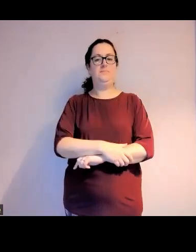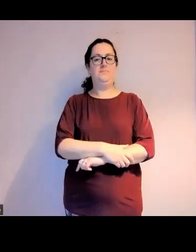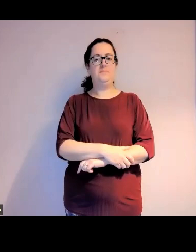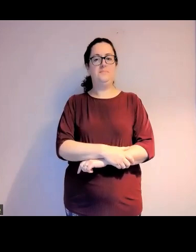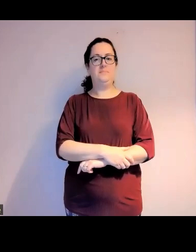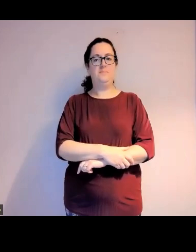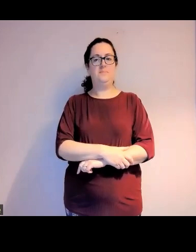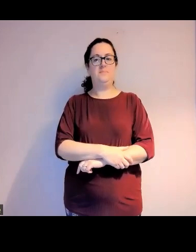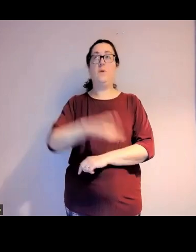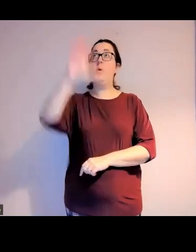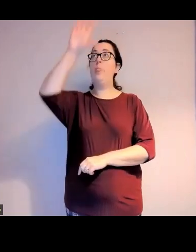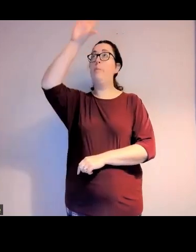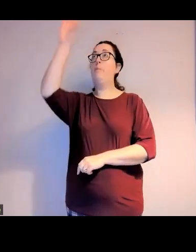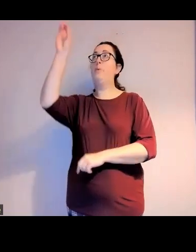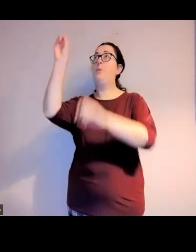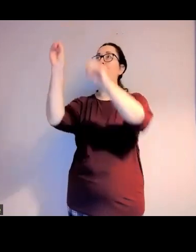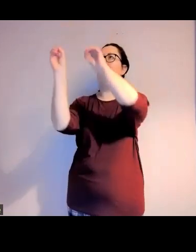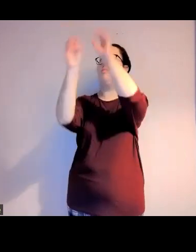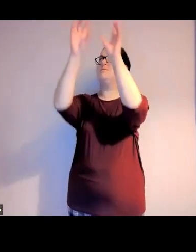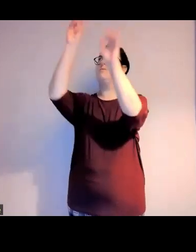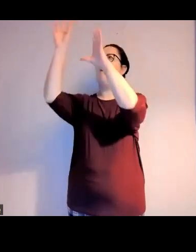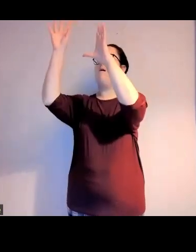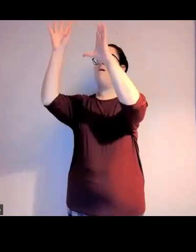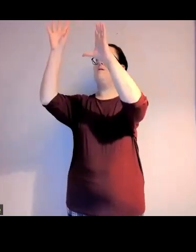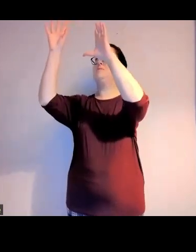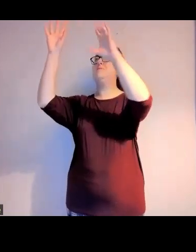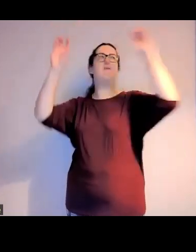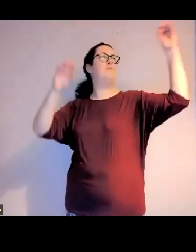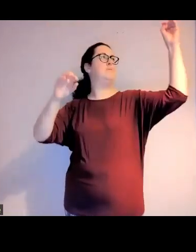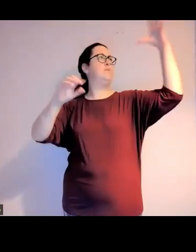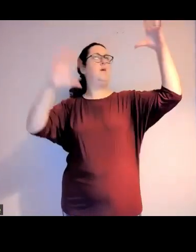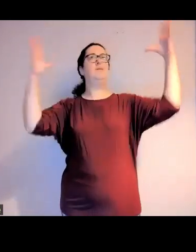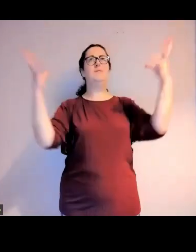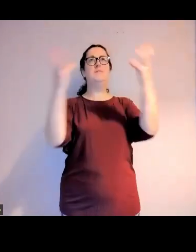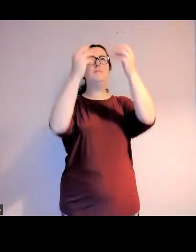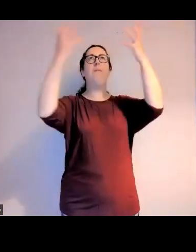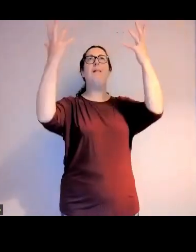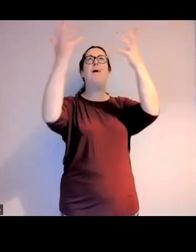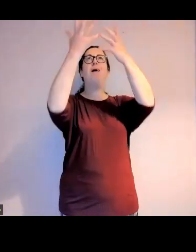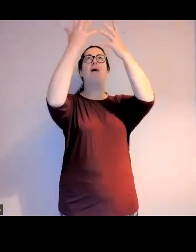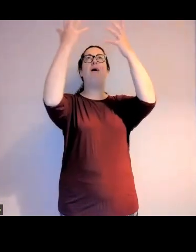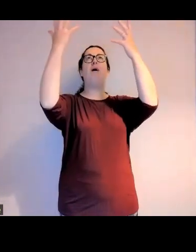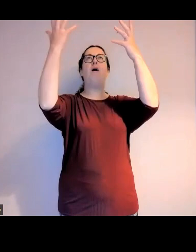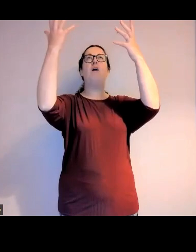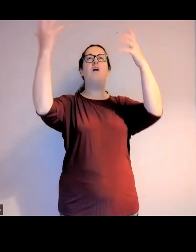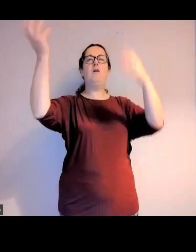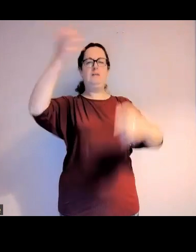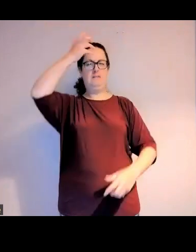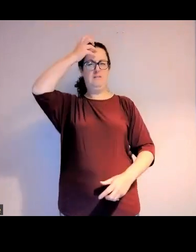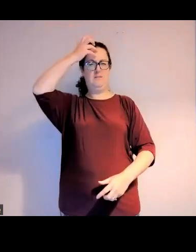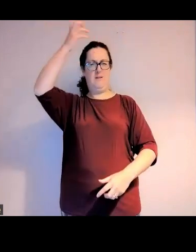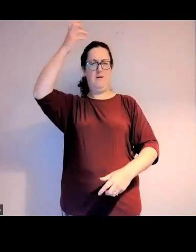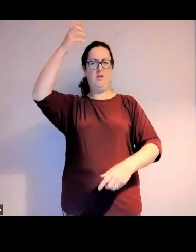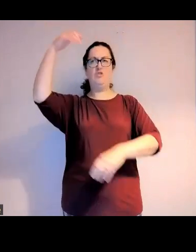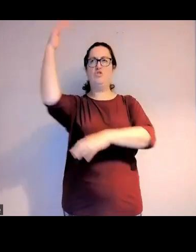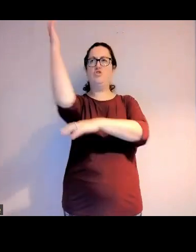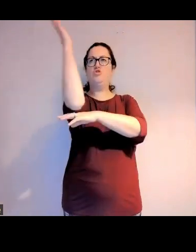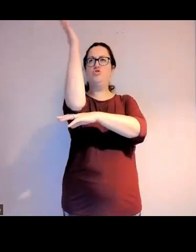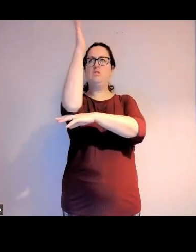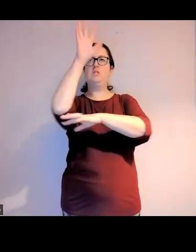When the moon and the stars come to play with the sun, like czars, the wistful